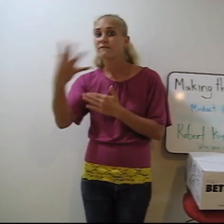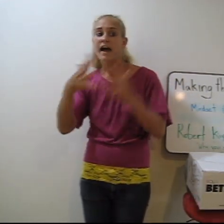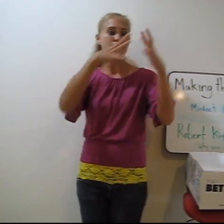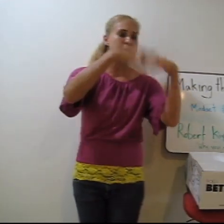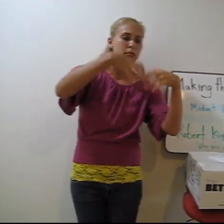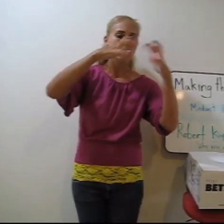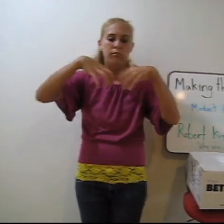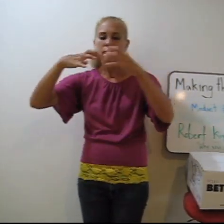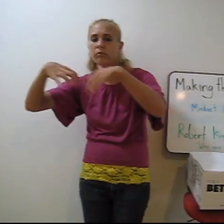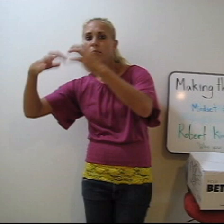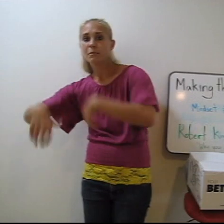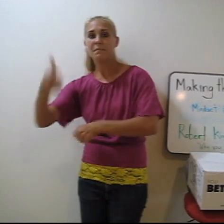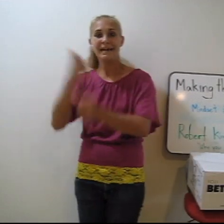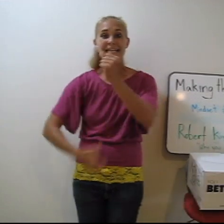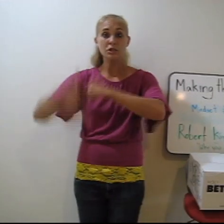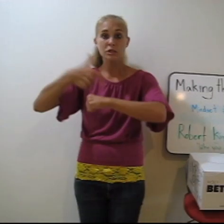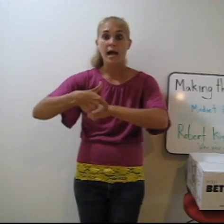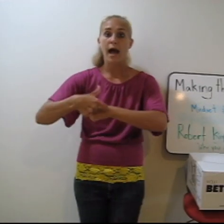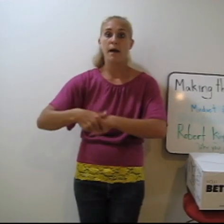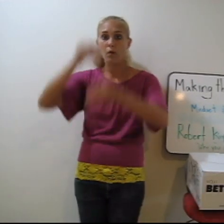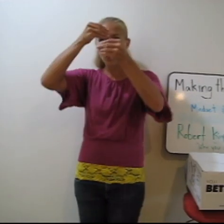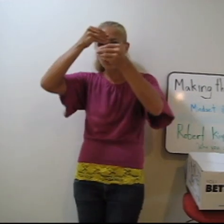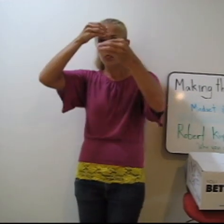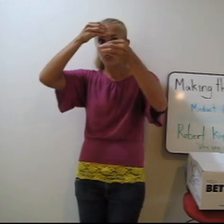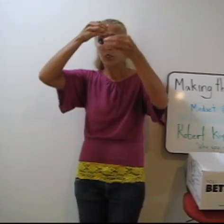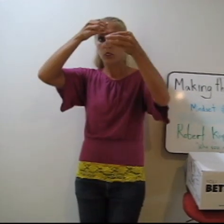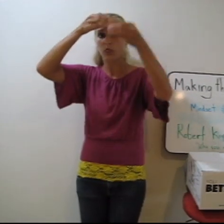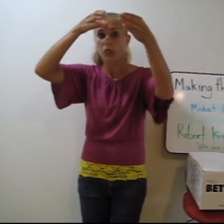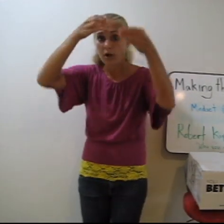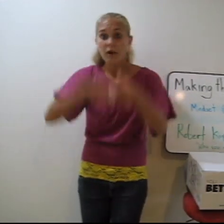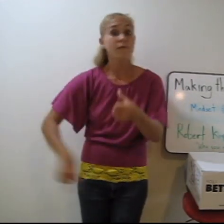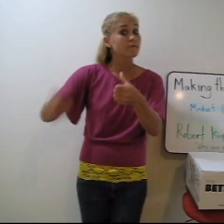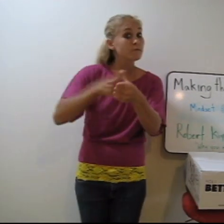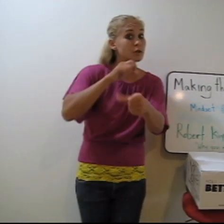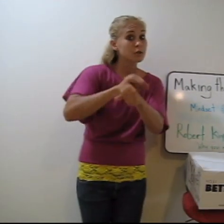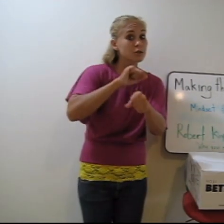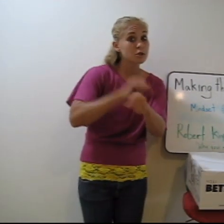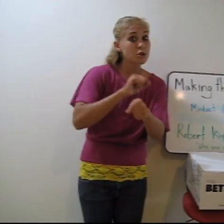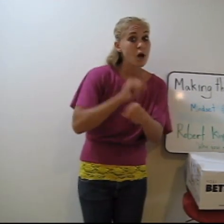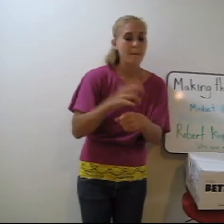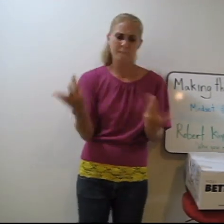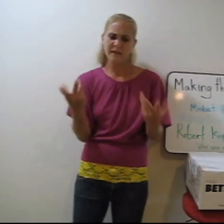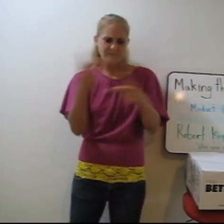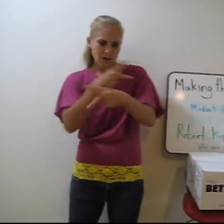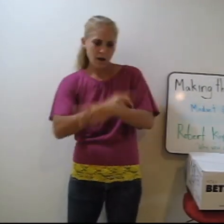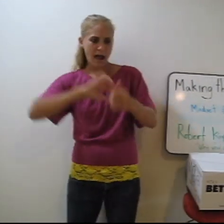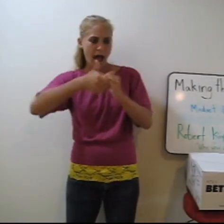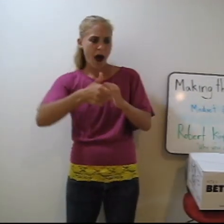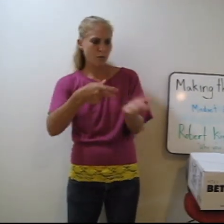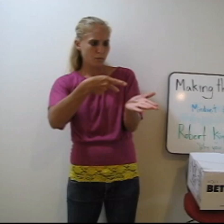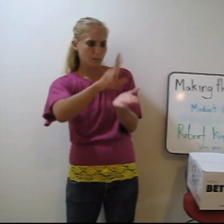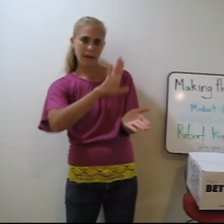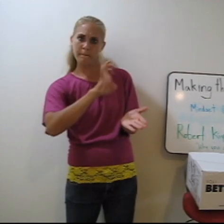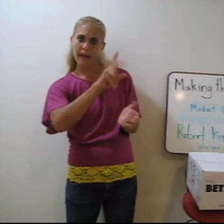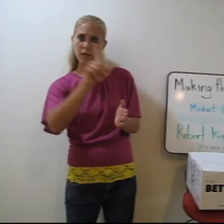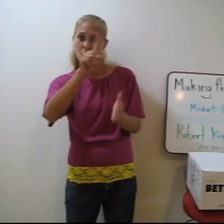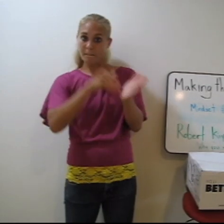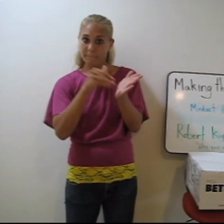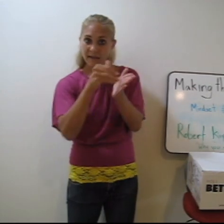But each time you'll get smarter. He said, your first job is to figure out how to pay back that $1 million, you know? So I never declared